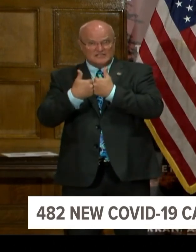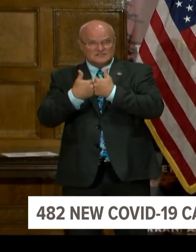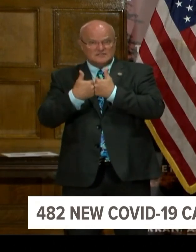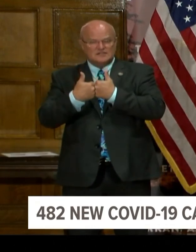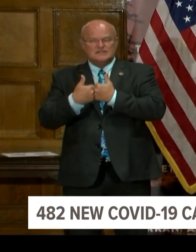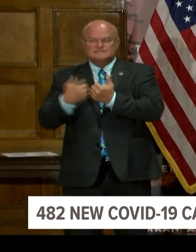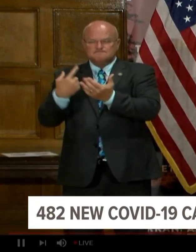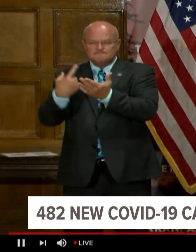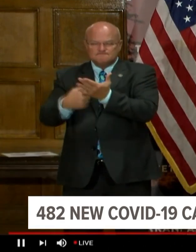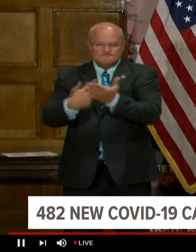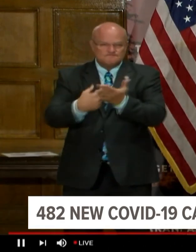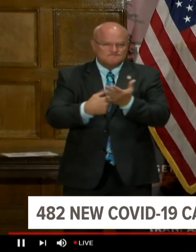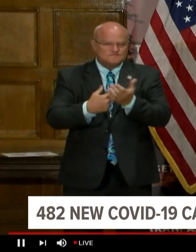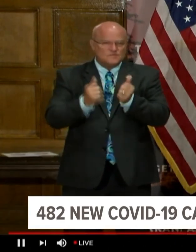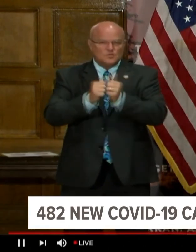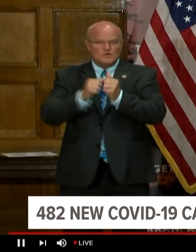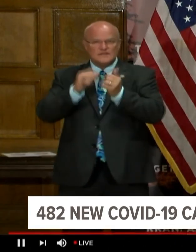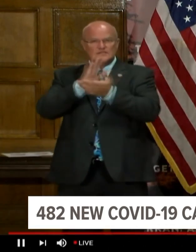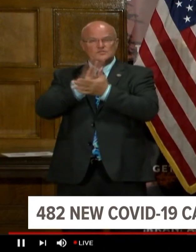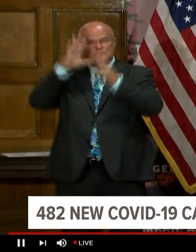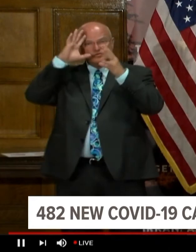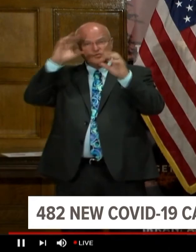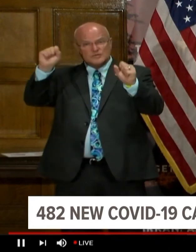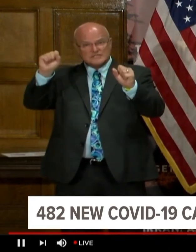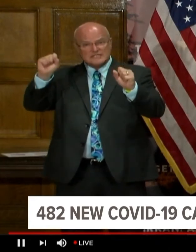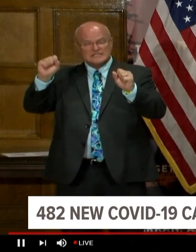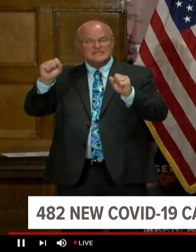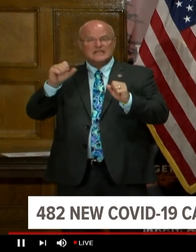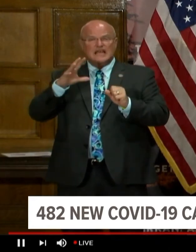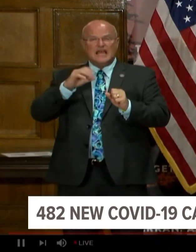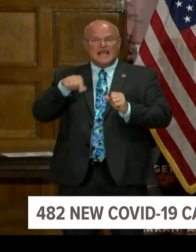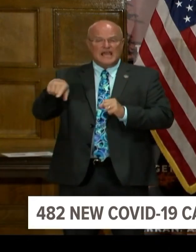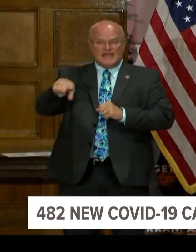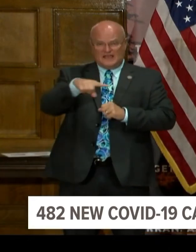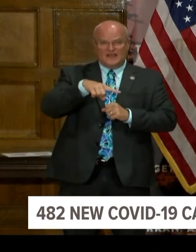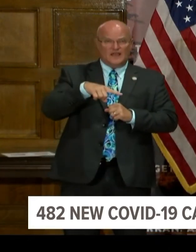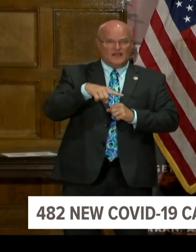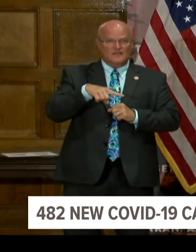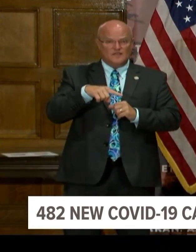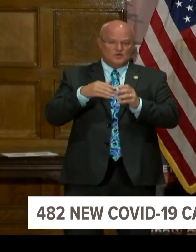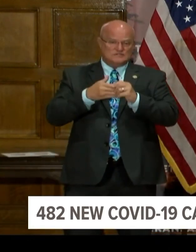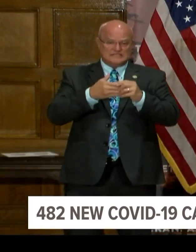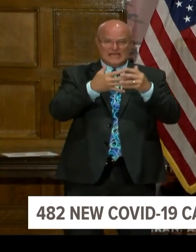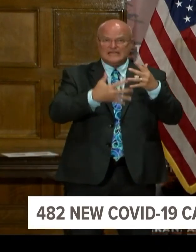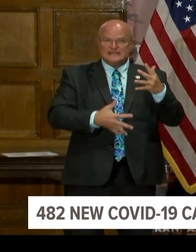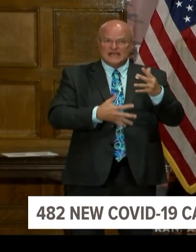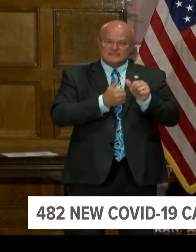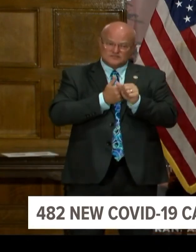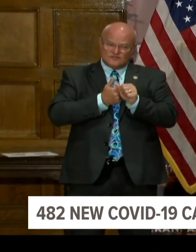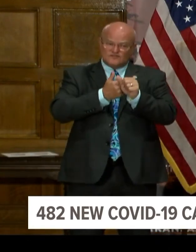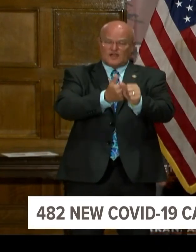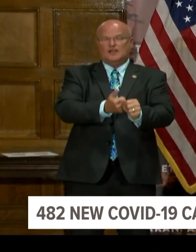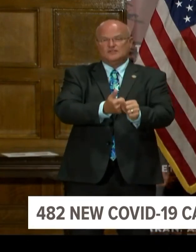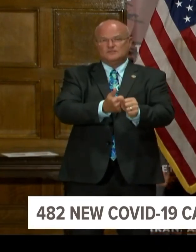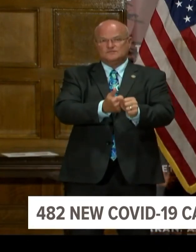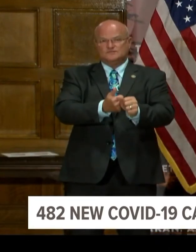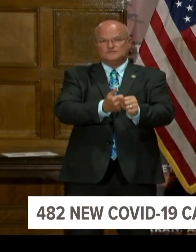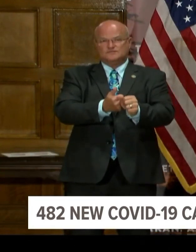talk to their school superintendent, and that those guidelines are followed.